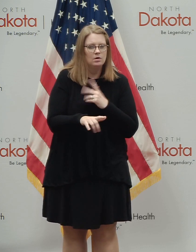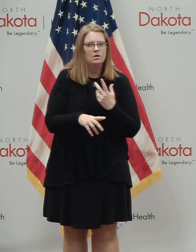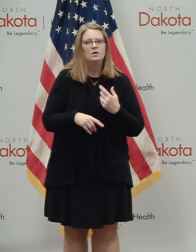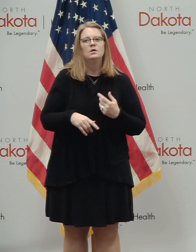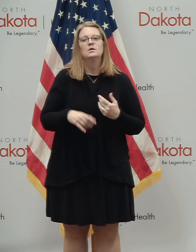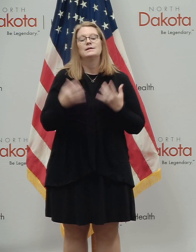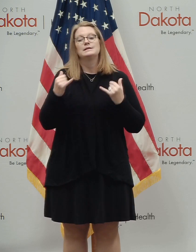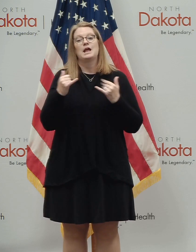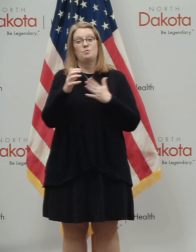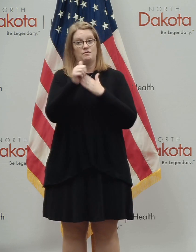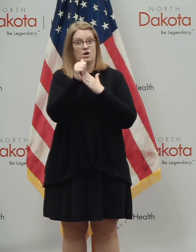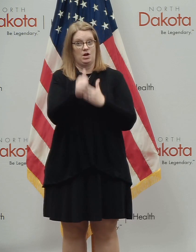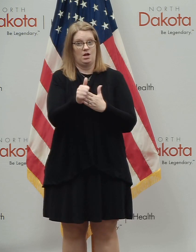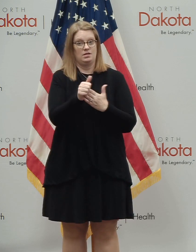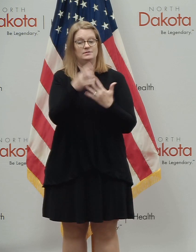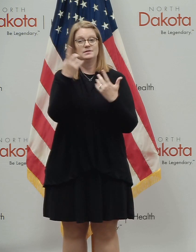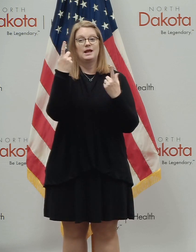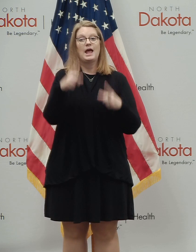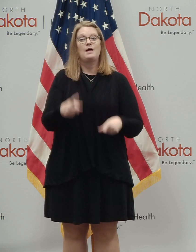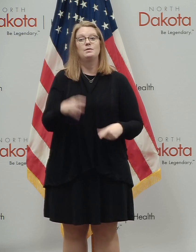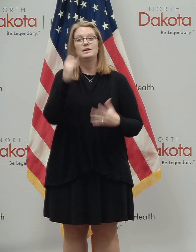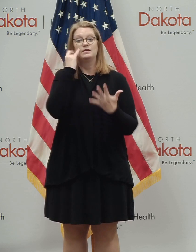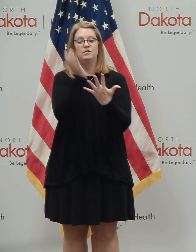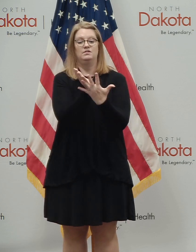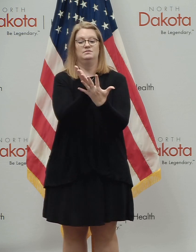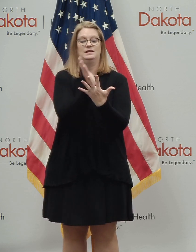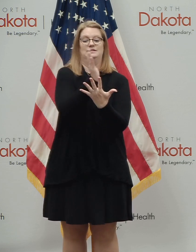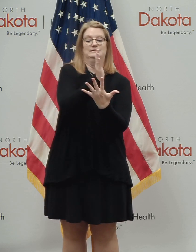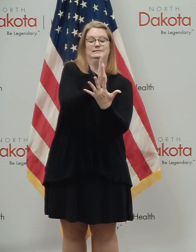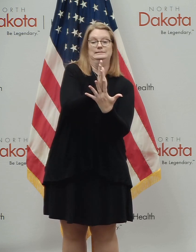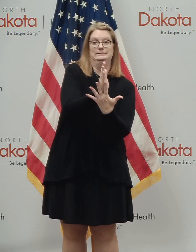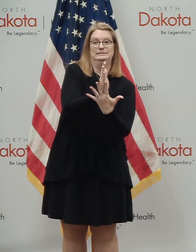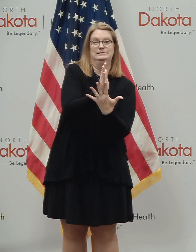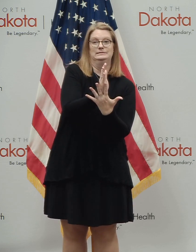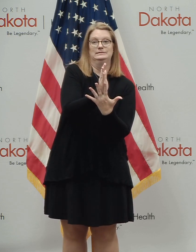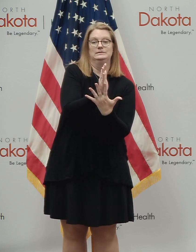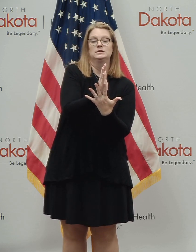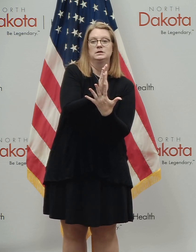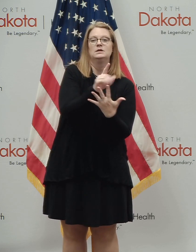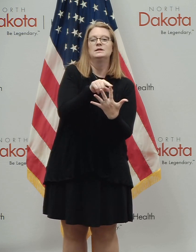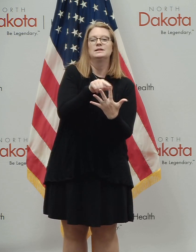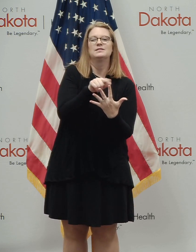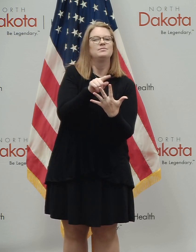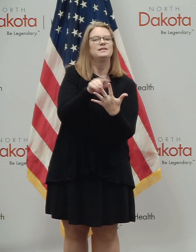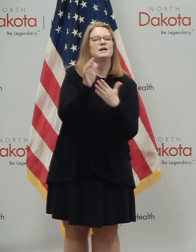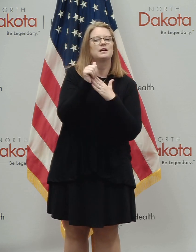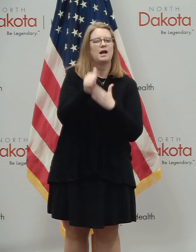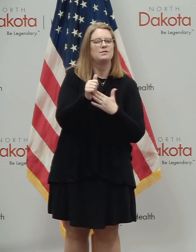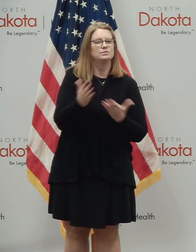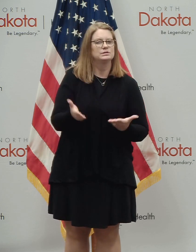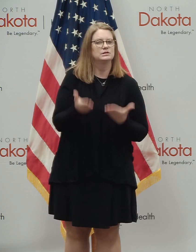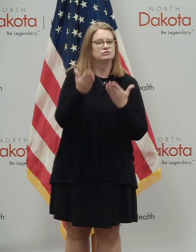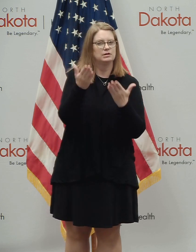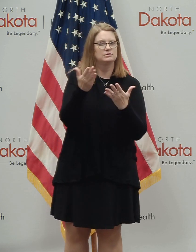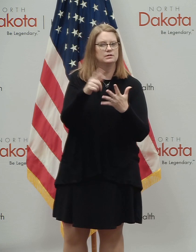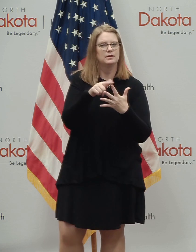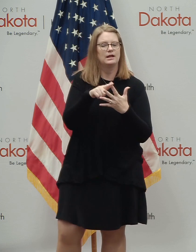part of our guidelines, if you got to the higher levels of risk, then the guidelines were suggesting